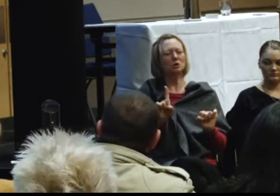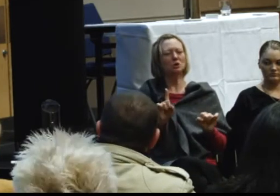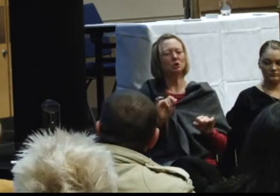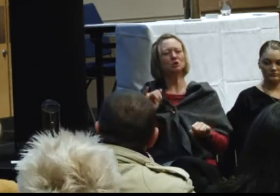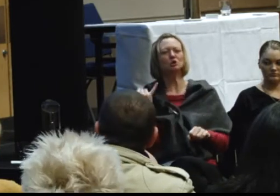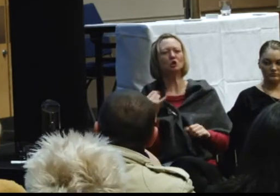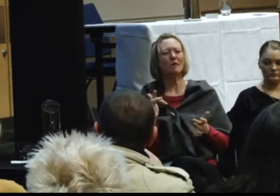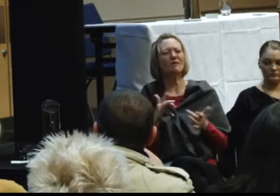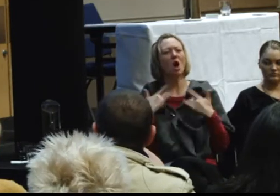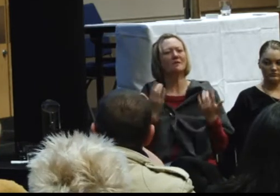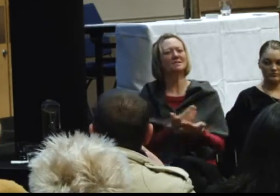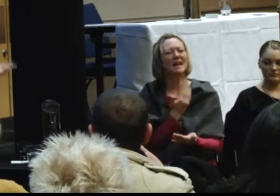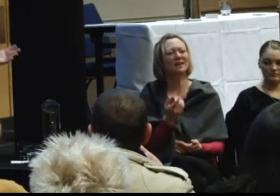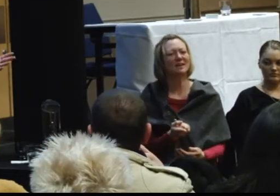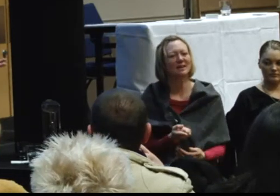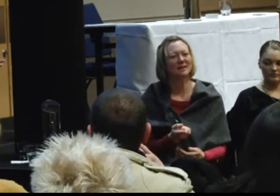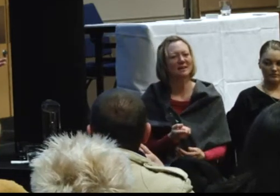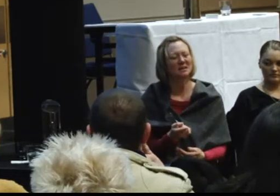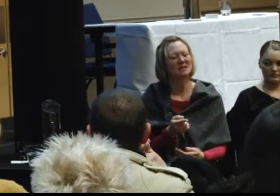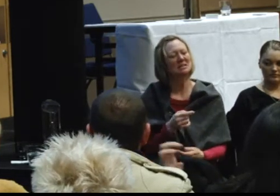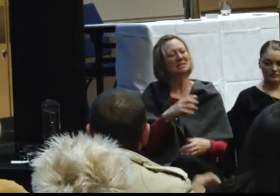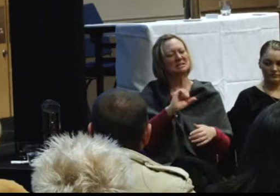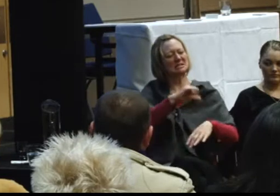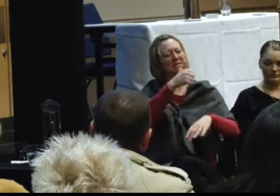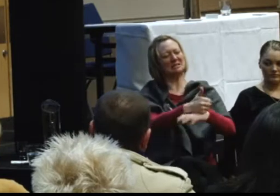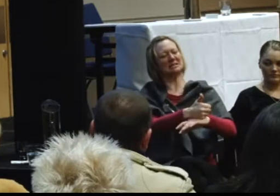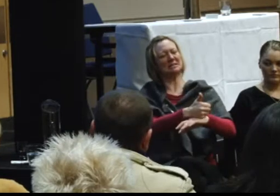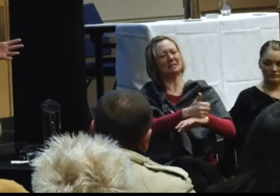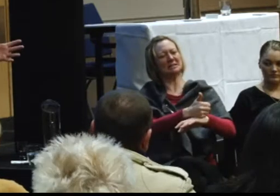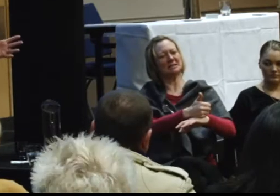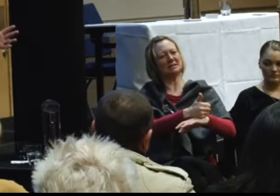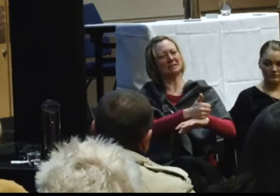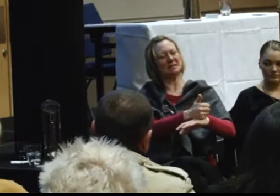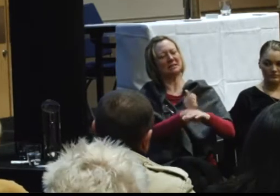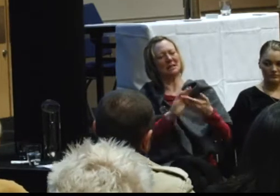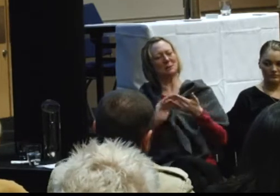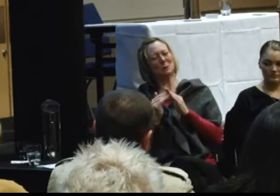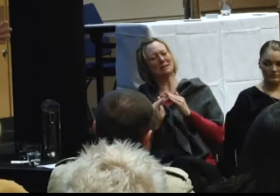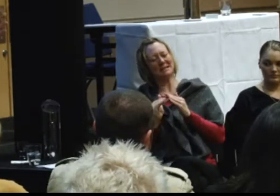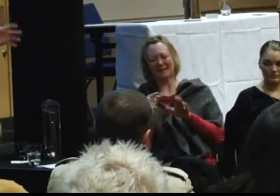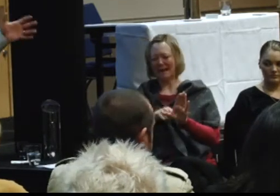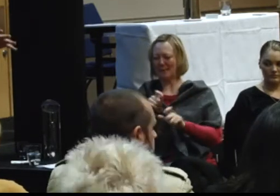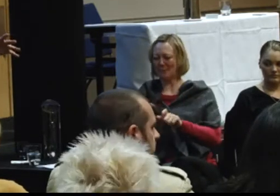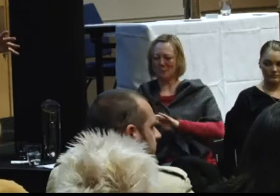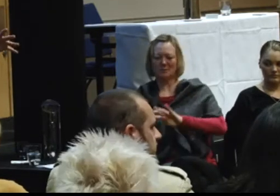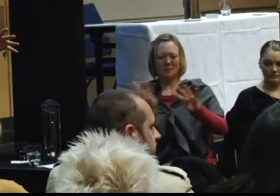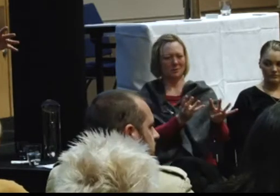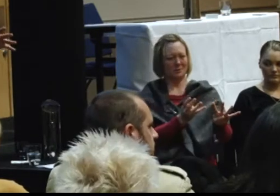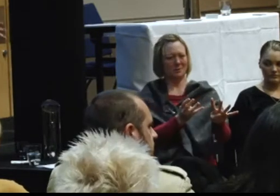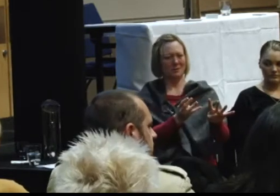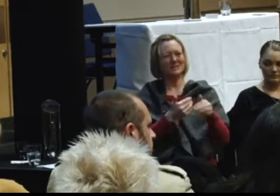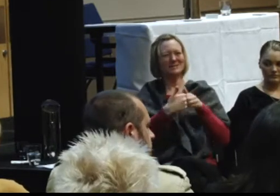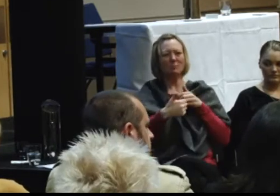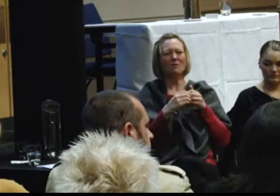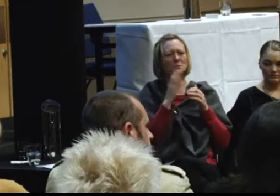it struck me as an amazing kind of a institution to have in a community whereby young people could engage in something outside of the school